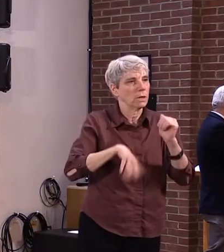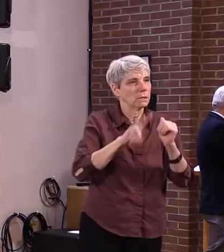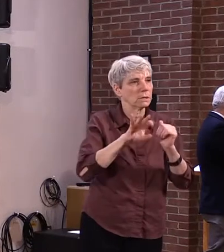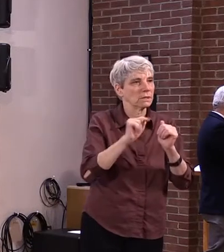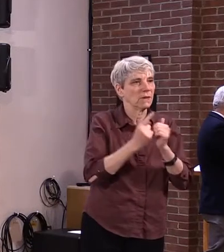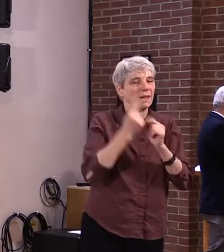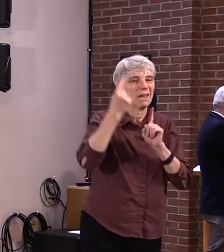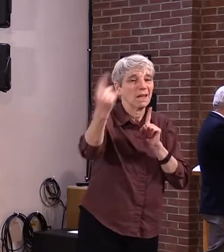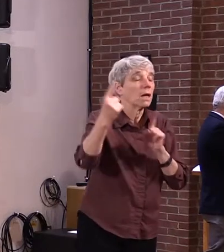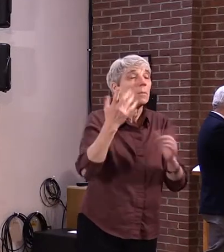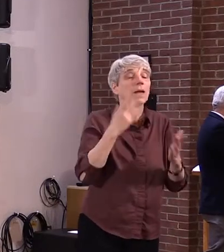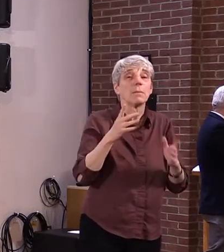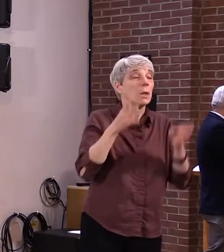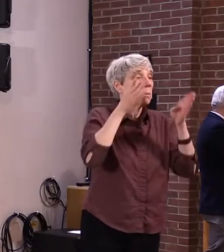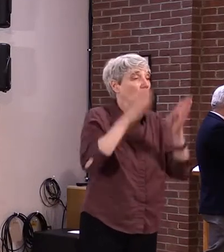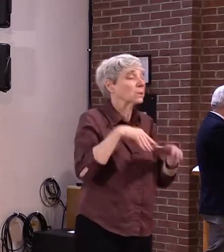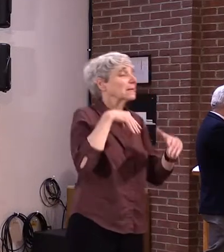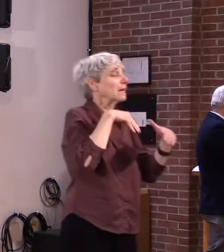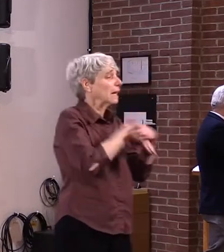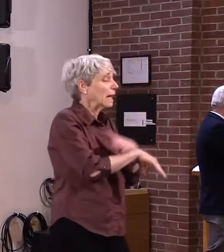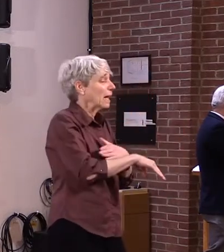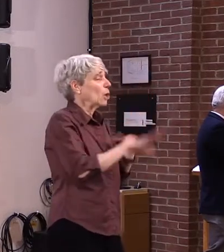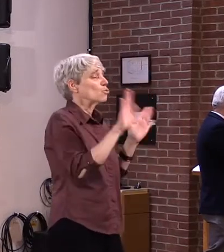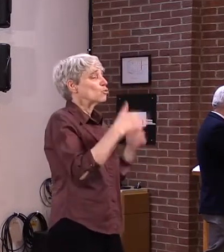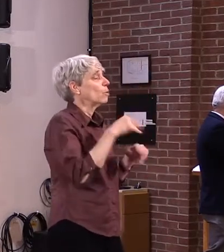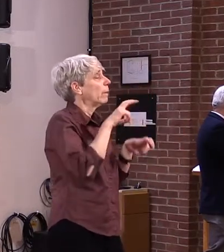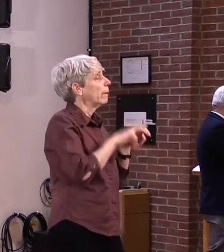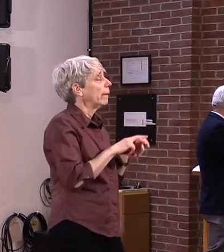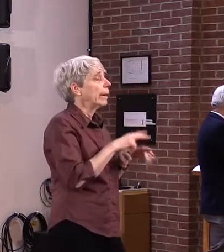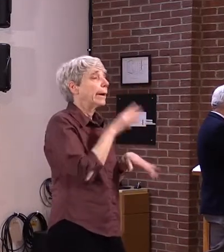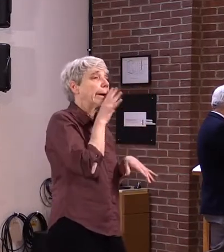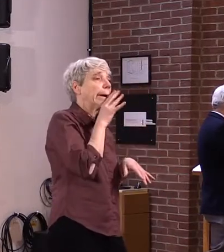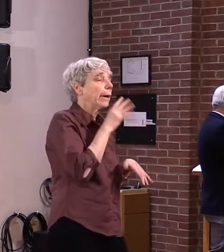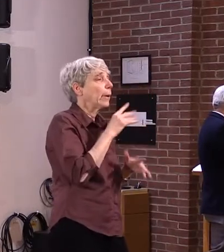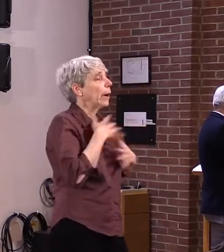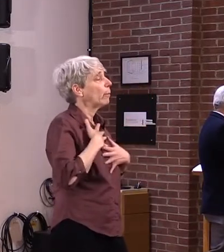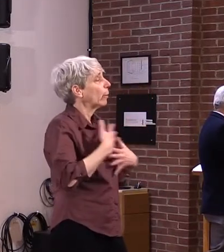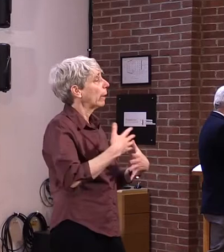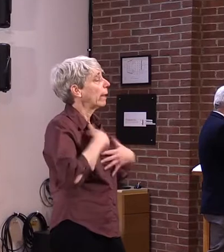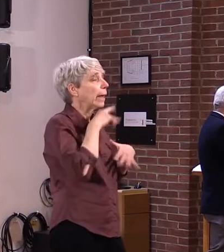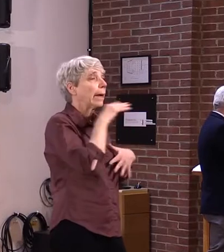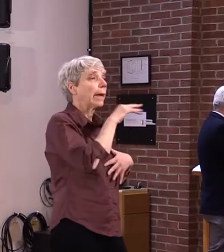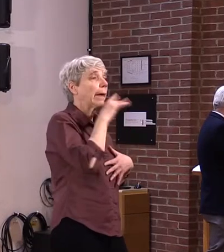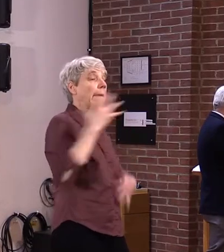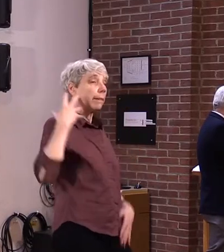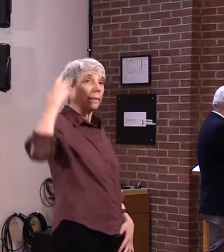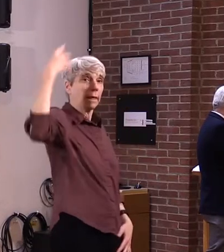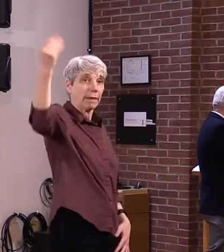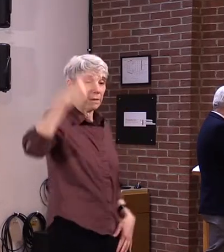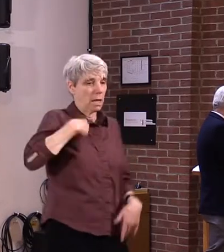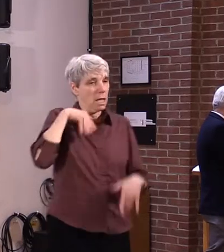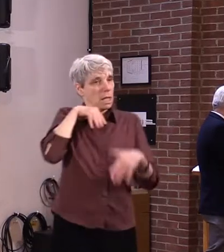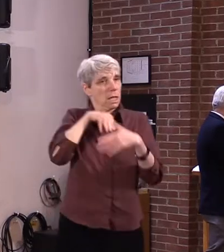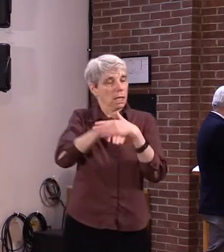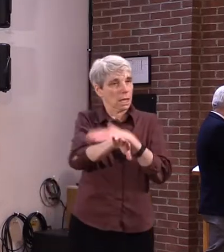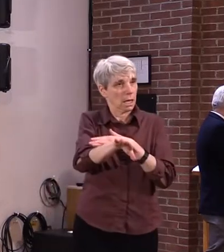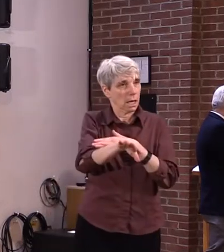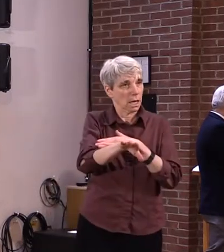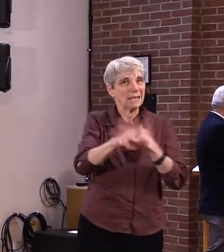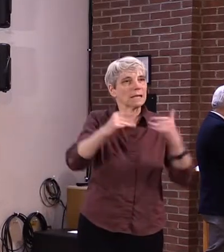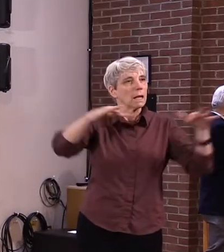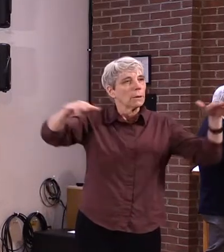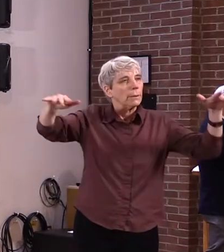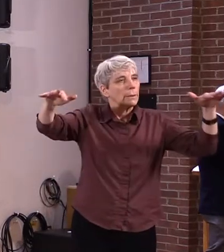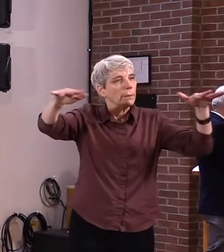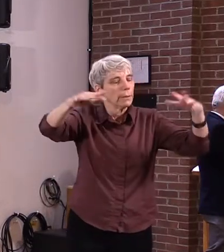in the room. This form of transmission has been thought to occur within enclosed spaces that did not